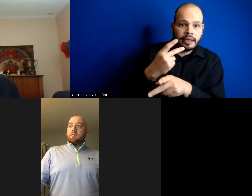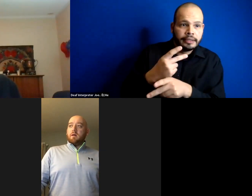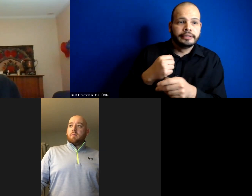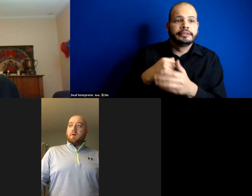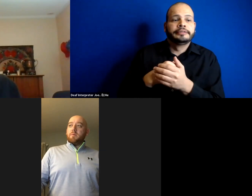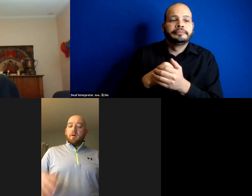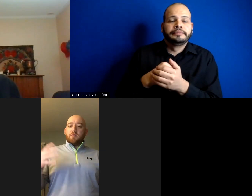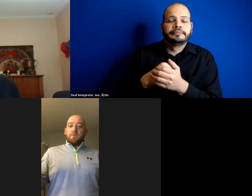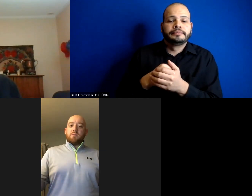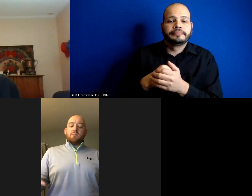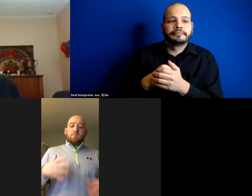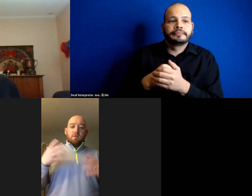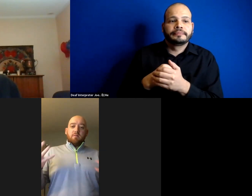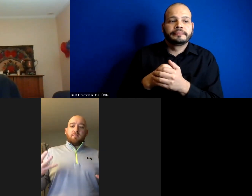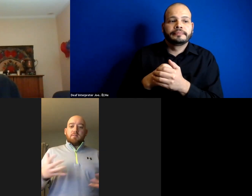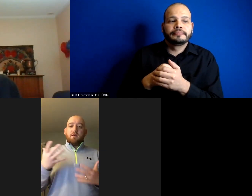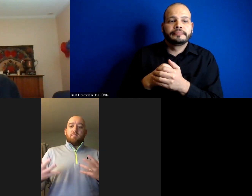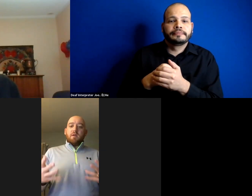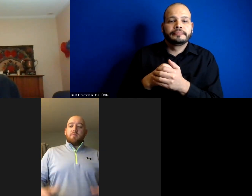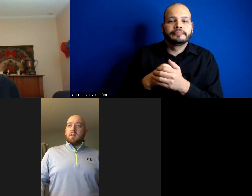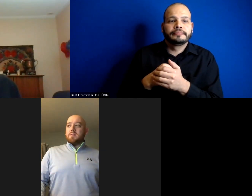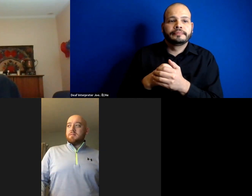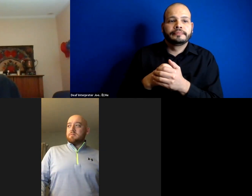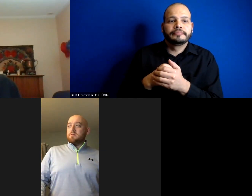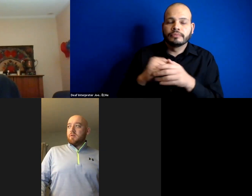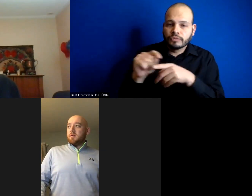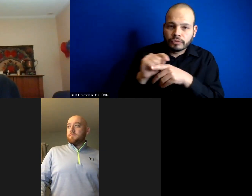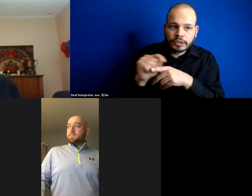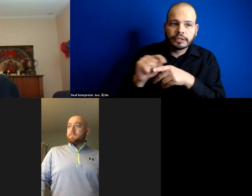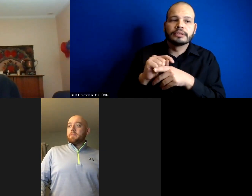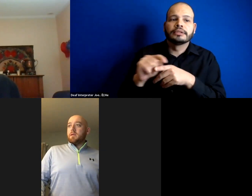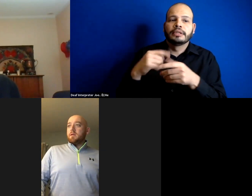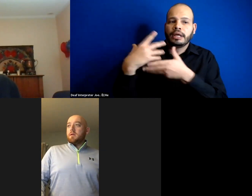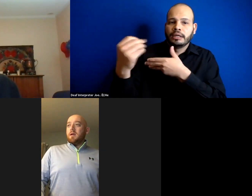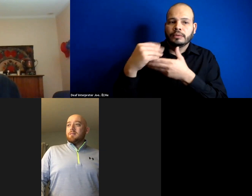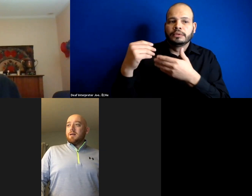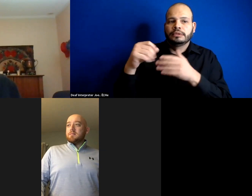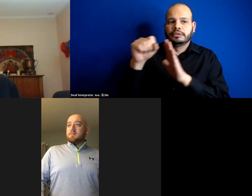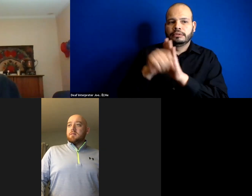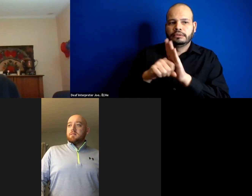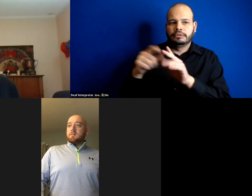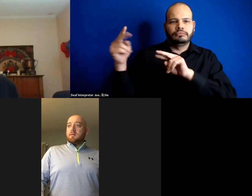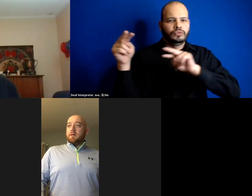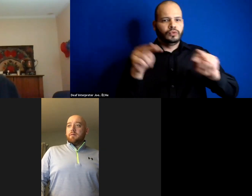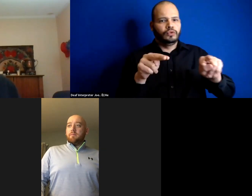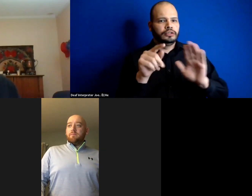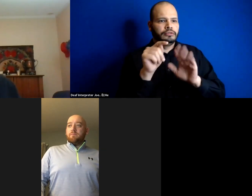way public health officials all around the state can be able to access the training. And